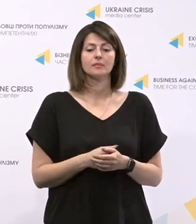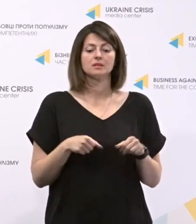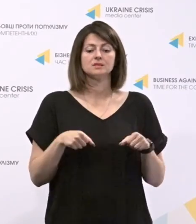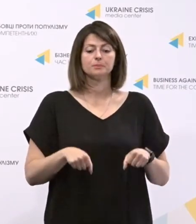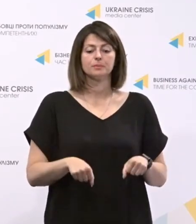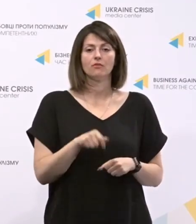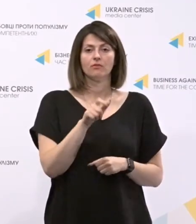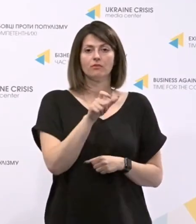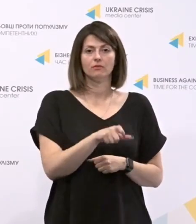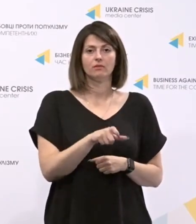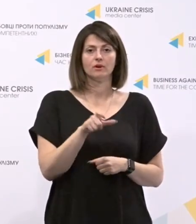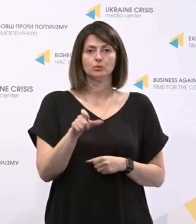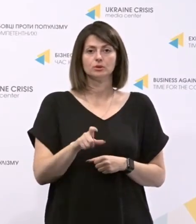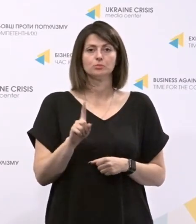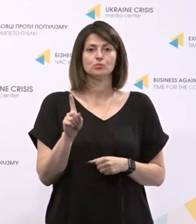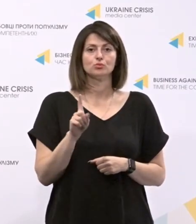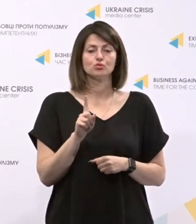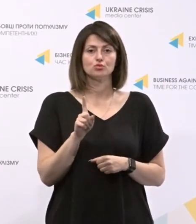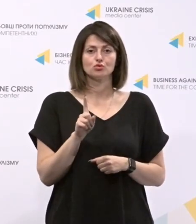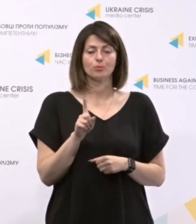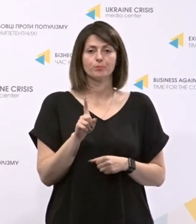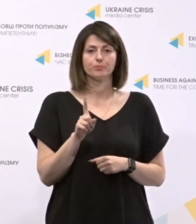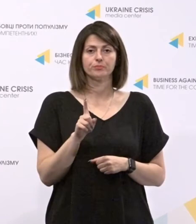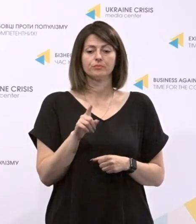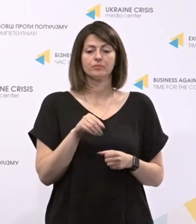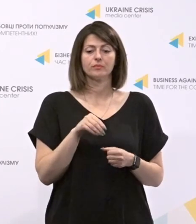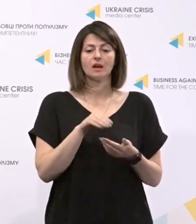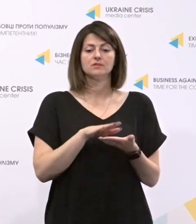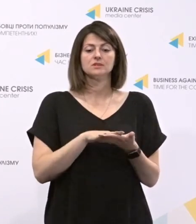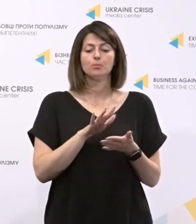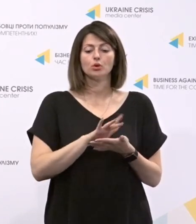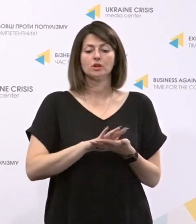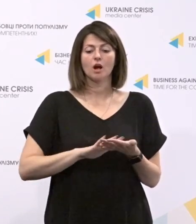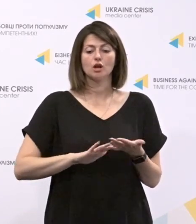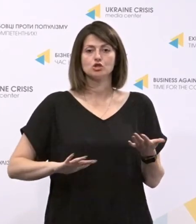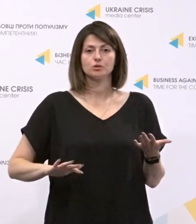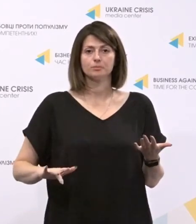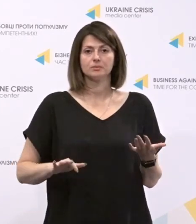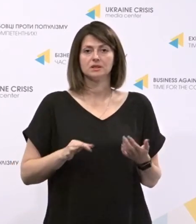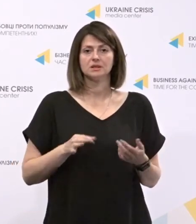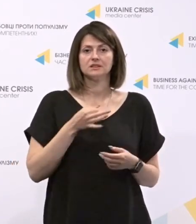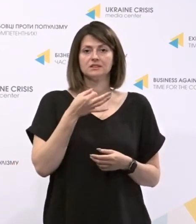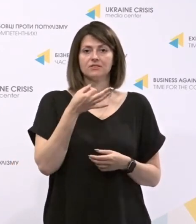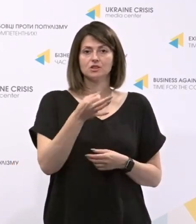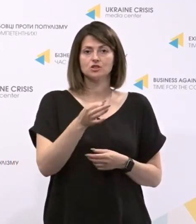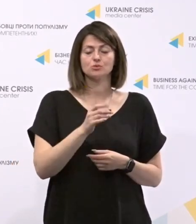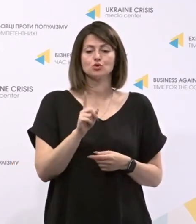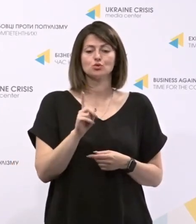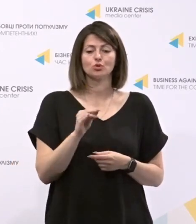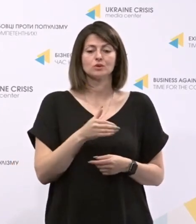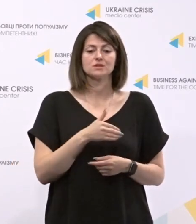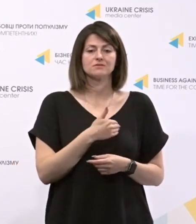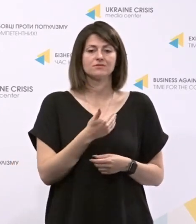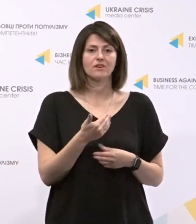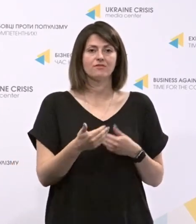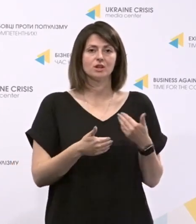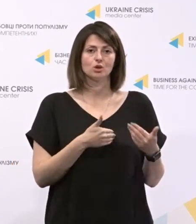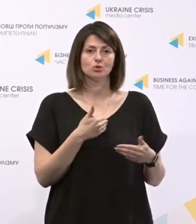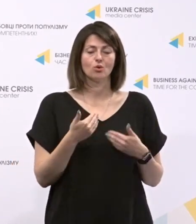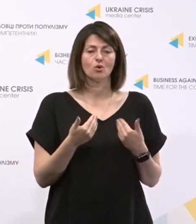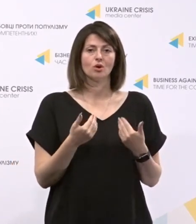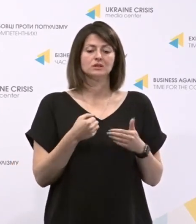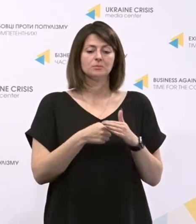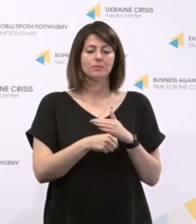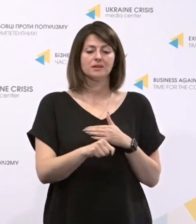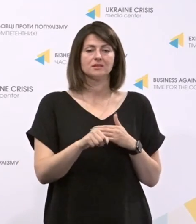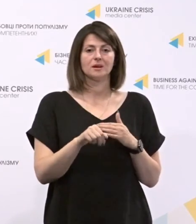arbitrary detention, torture, and ill treatment. an increased number of documented attacks